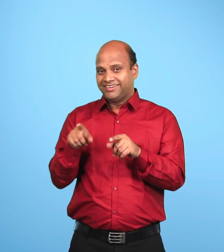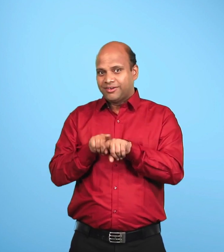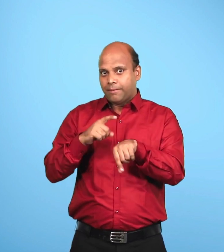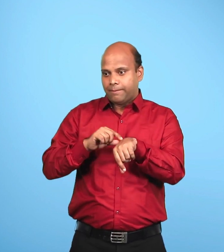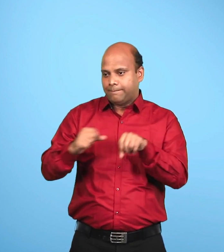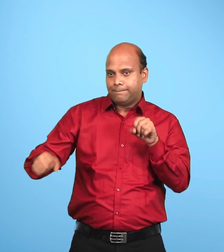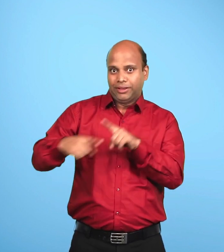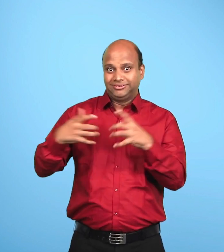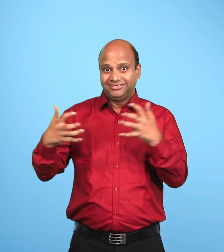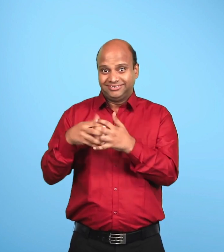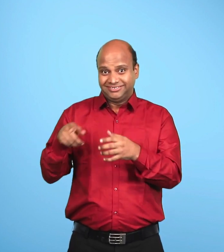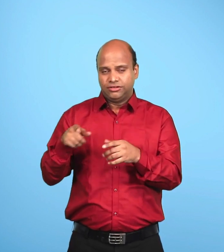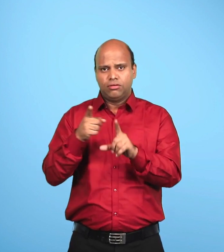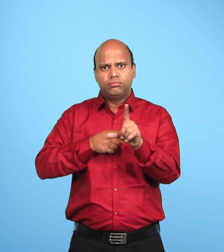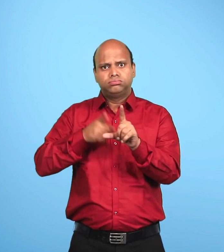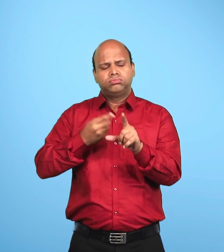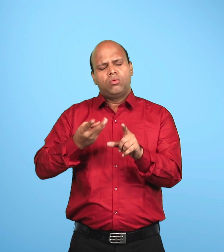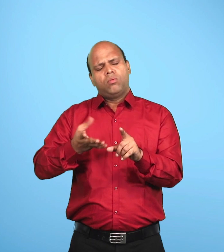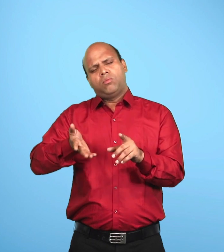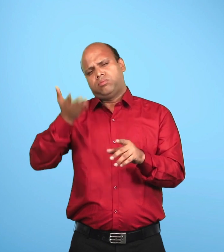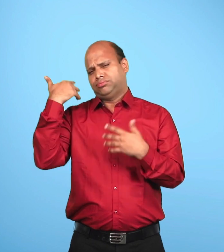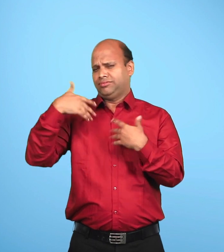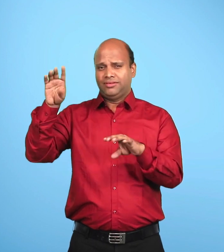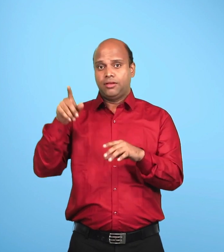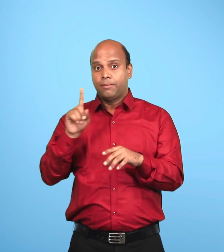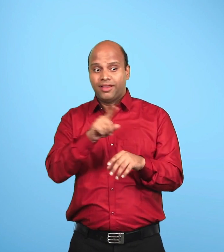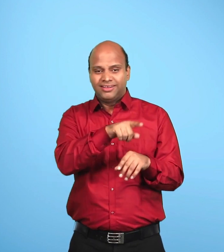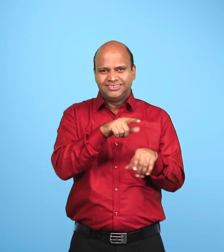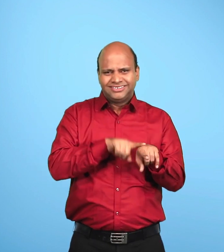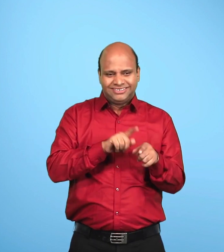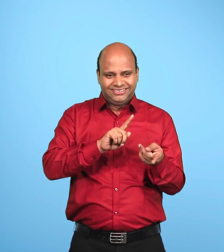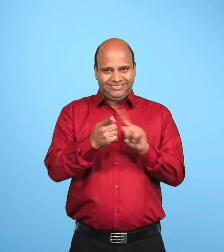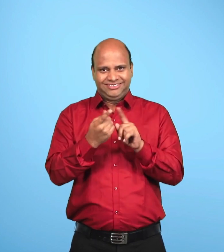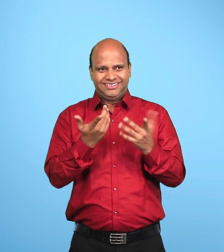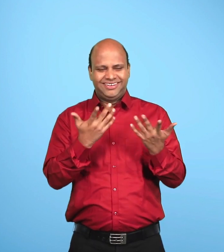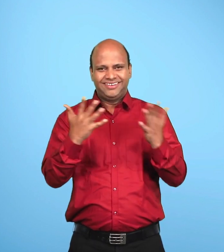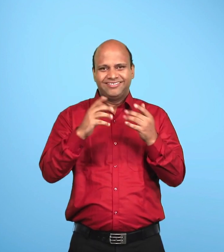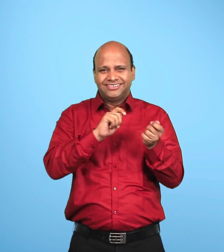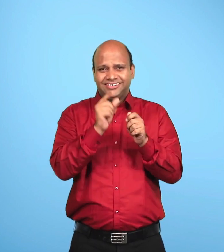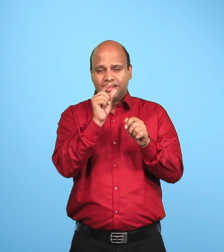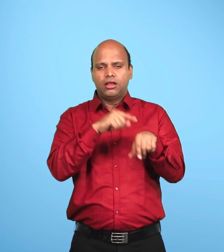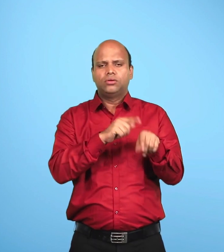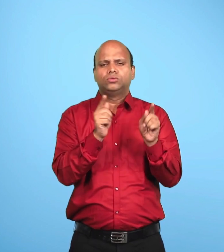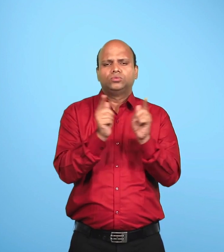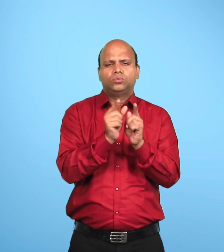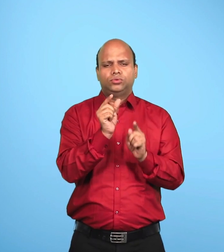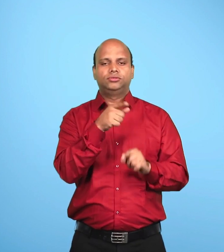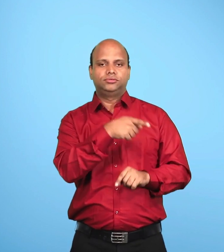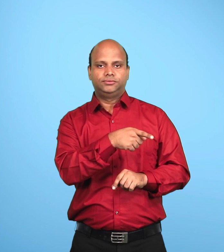called acclimatization. These changes are different from the adaptations that take place over thousands of